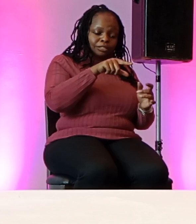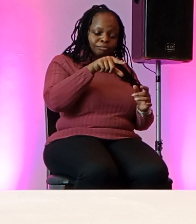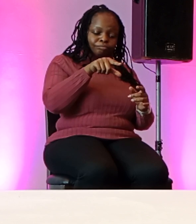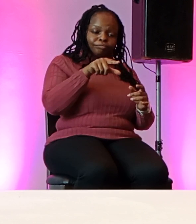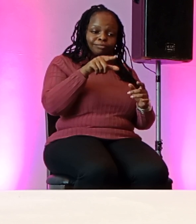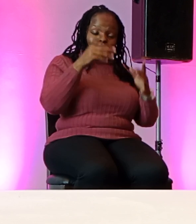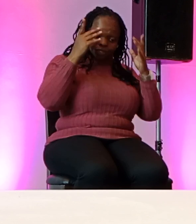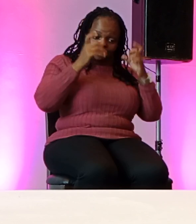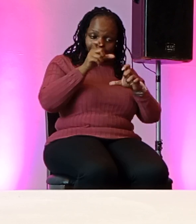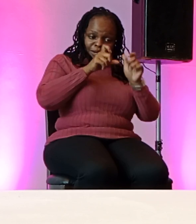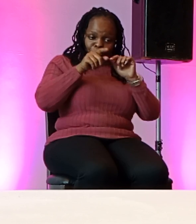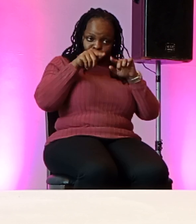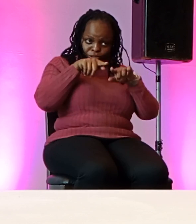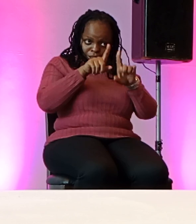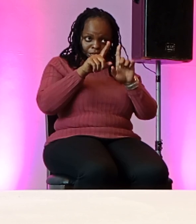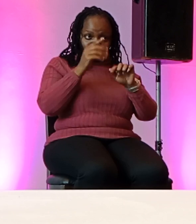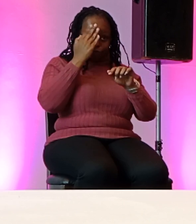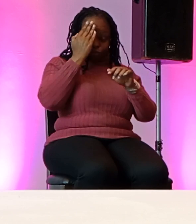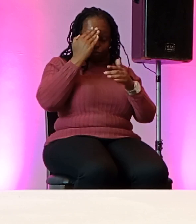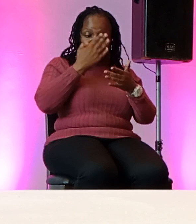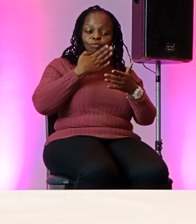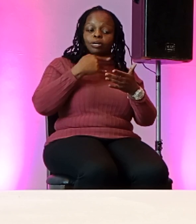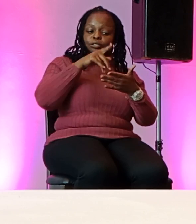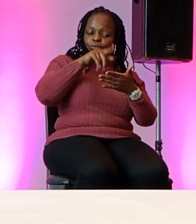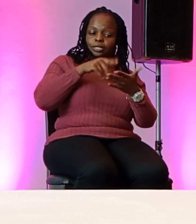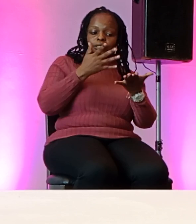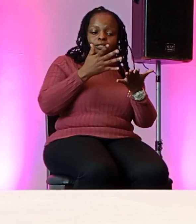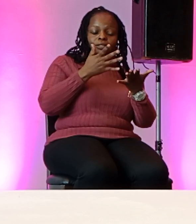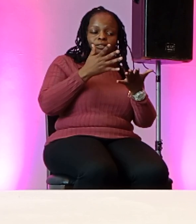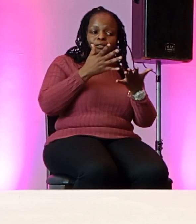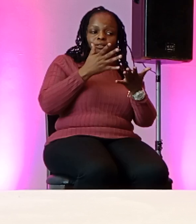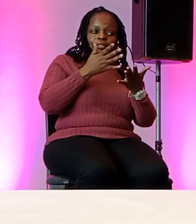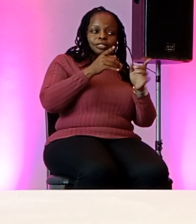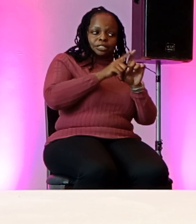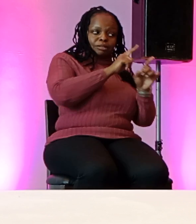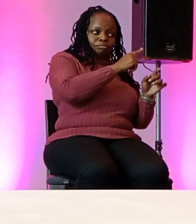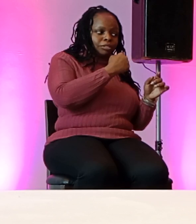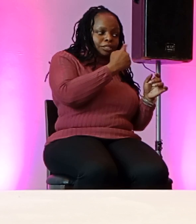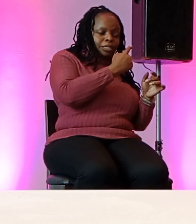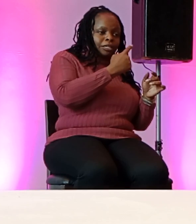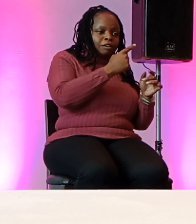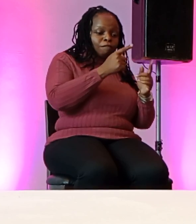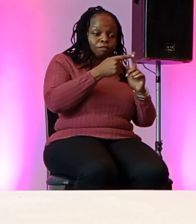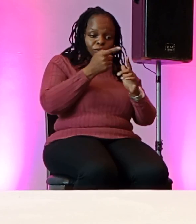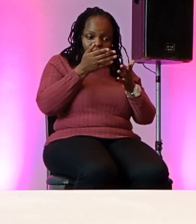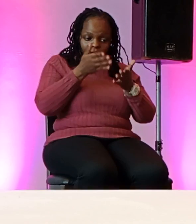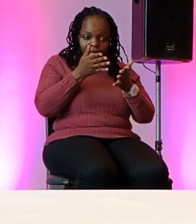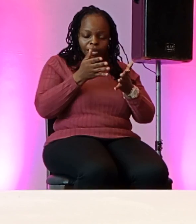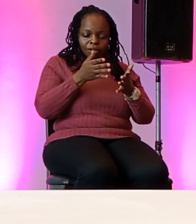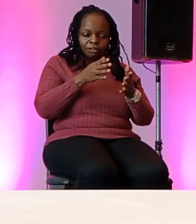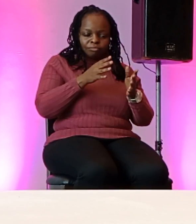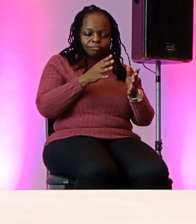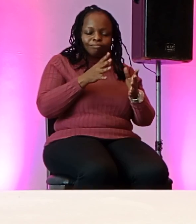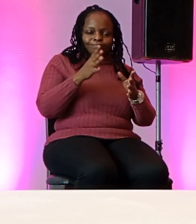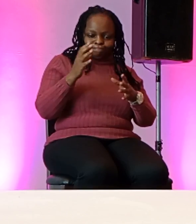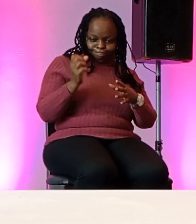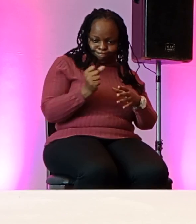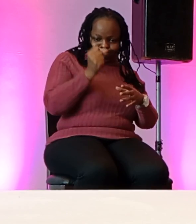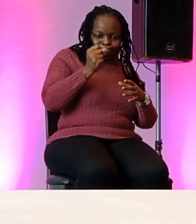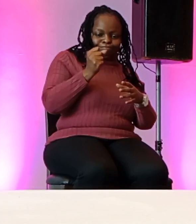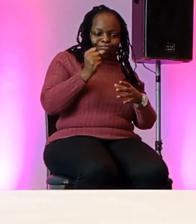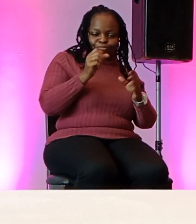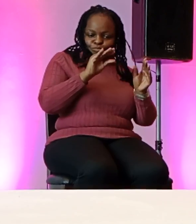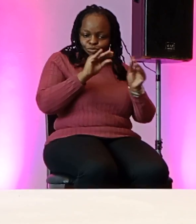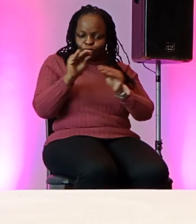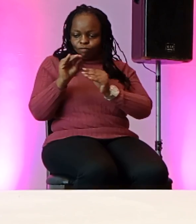Know what you want, the way Catherine said. Then from there, pick up the mantle and move to the person you feel can mentor